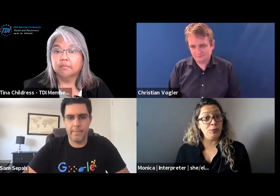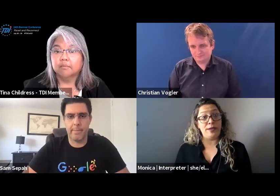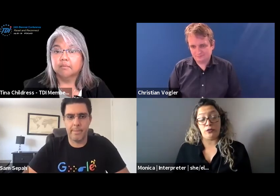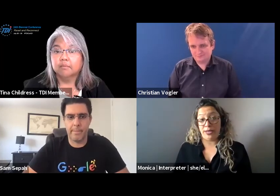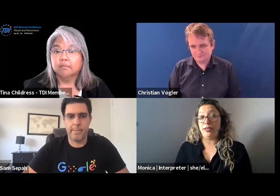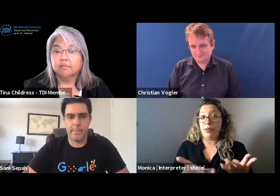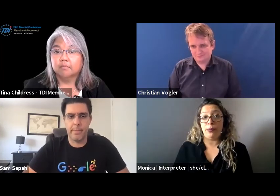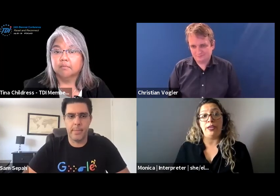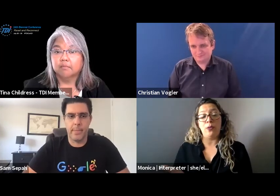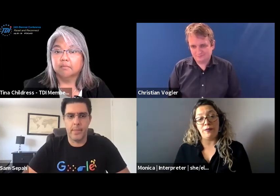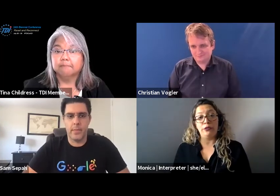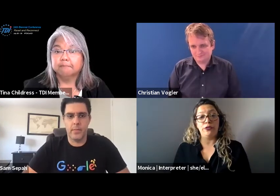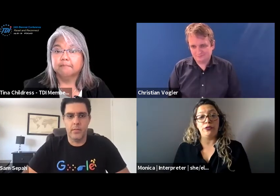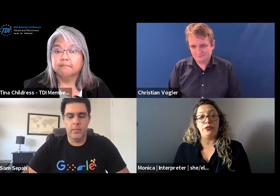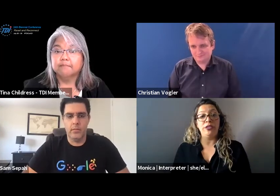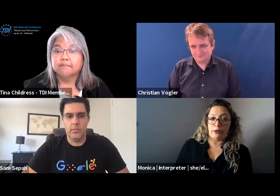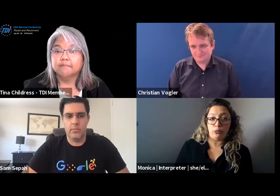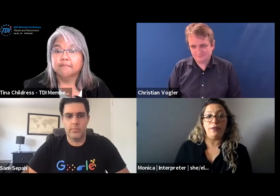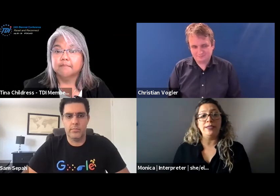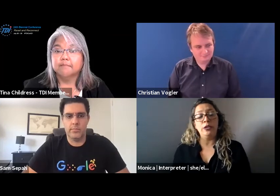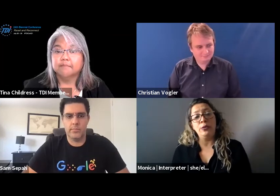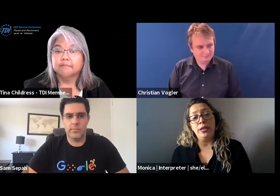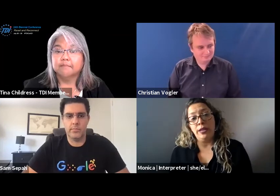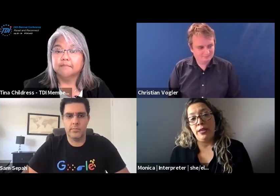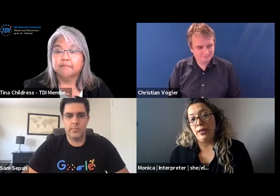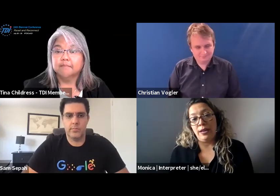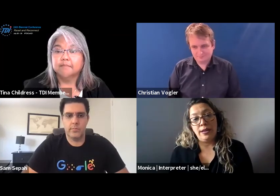on your supervisor, right? The people that you have on your team and the people that are supervising you.